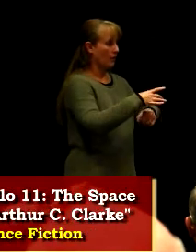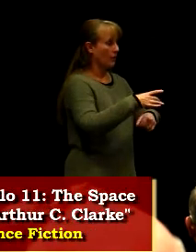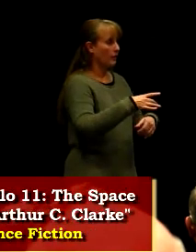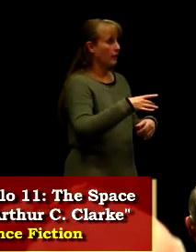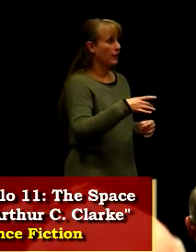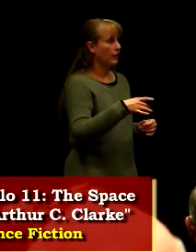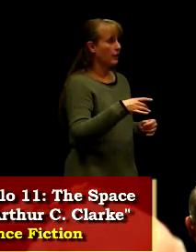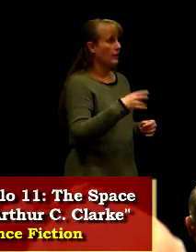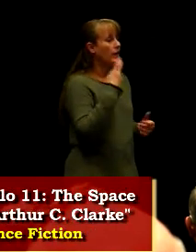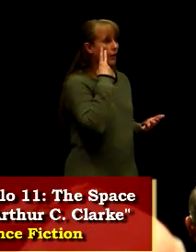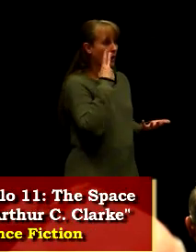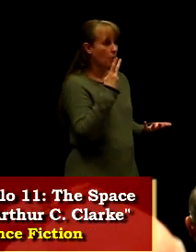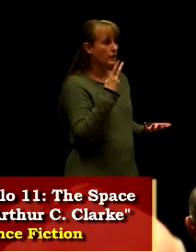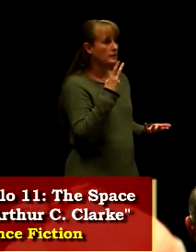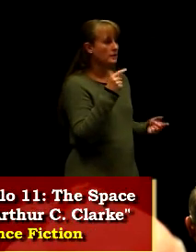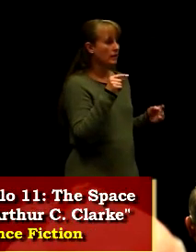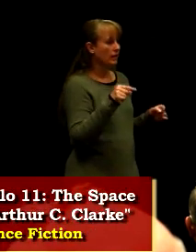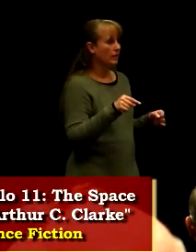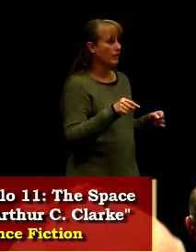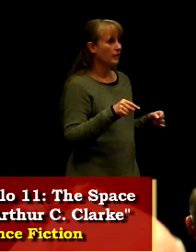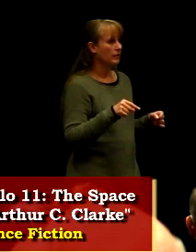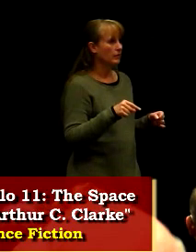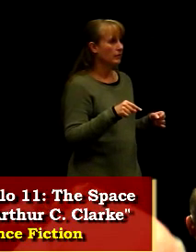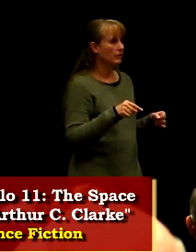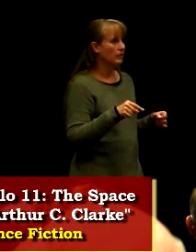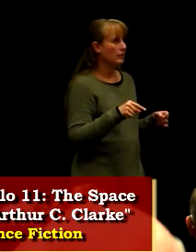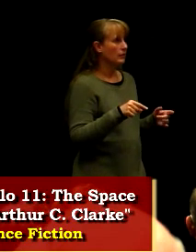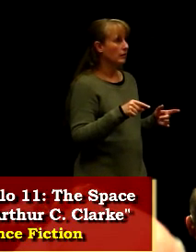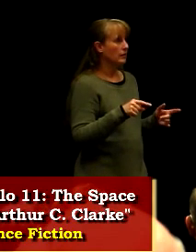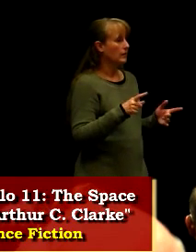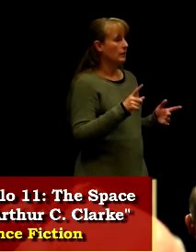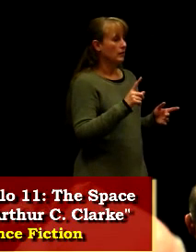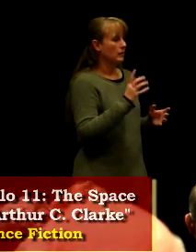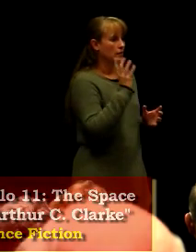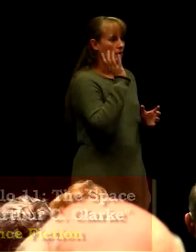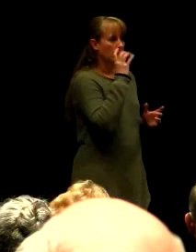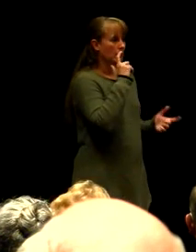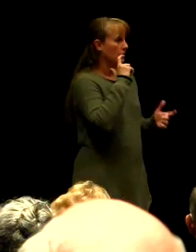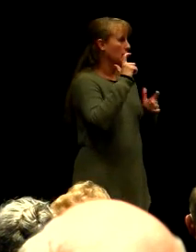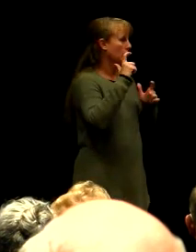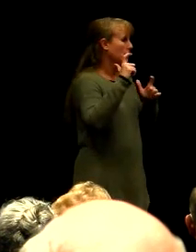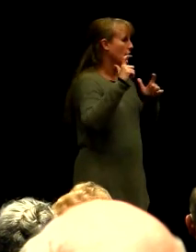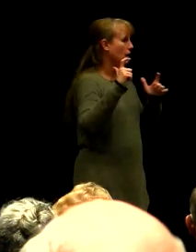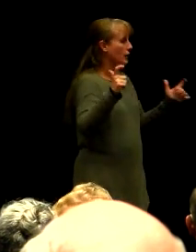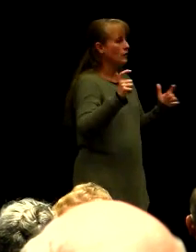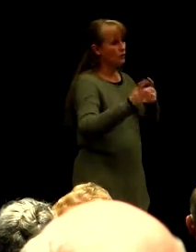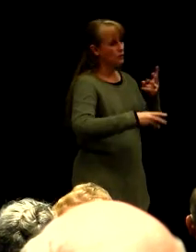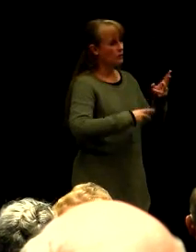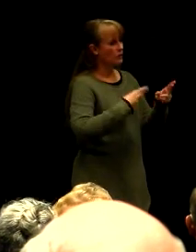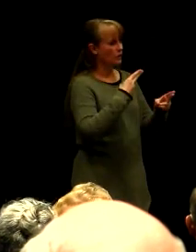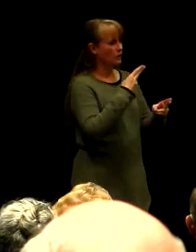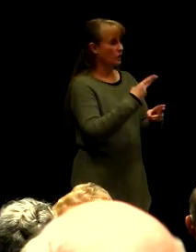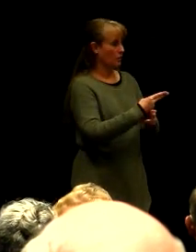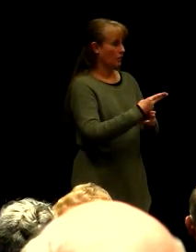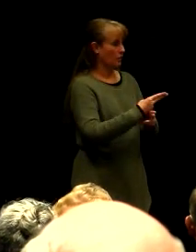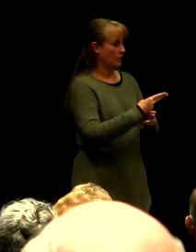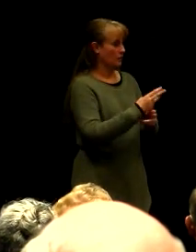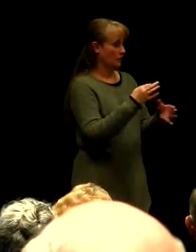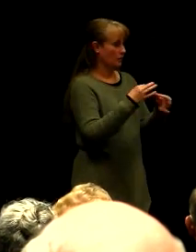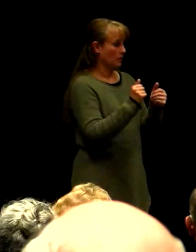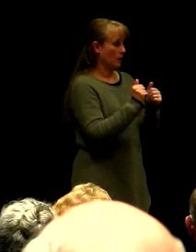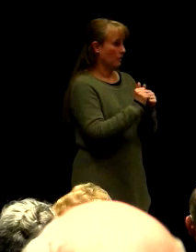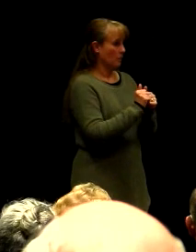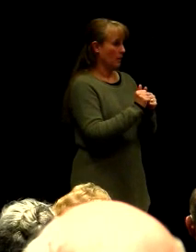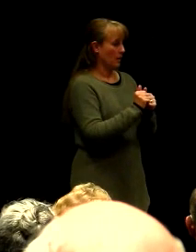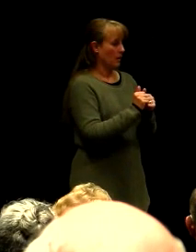And we see this unbelievably large-scale universe that and poetically described by